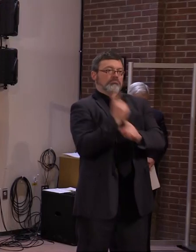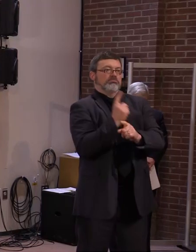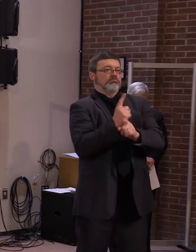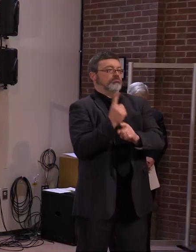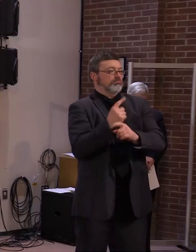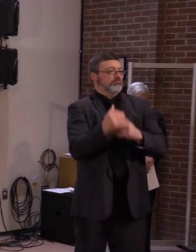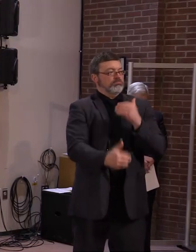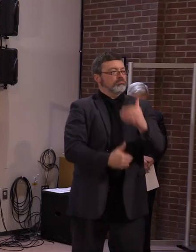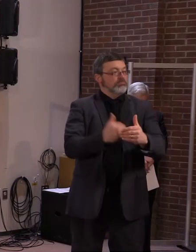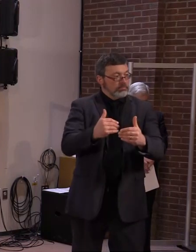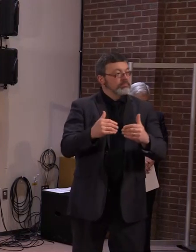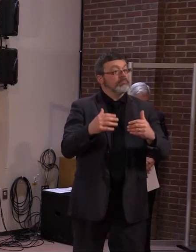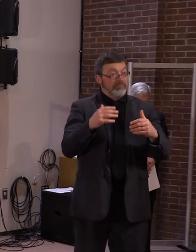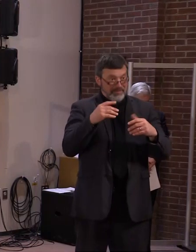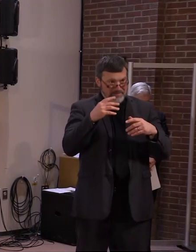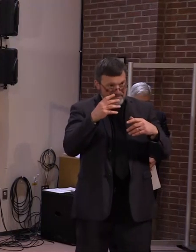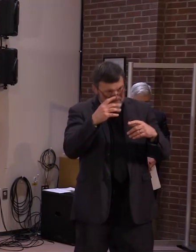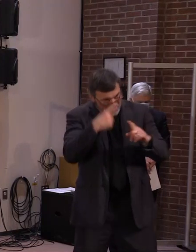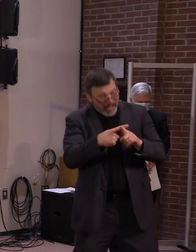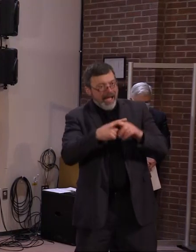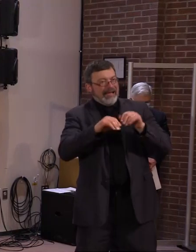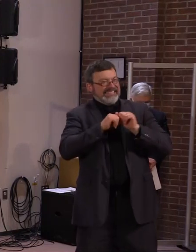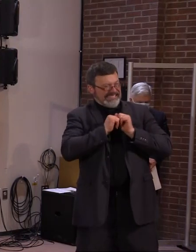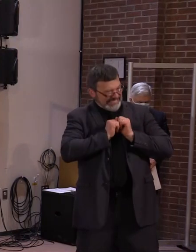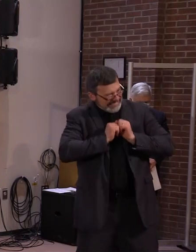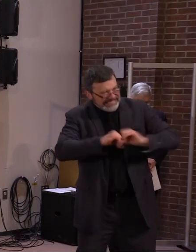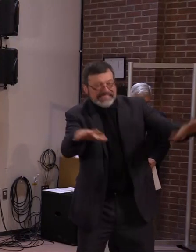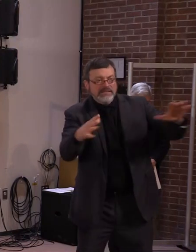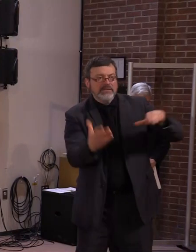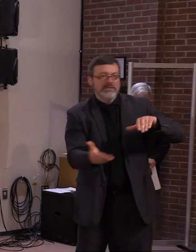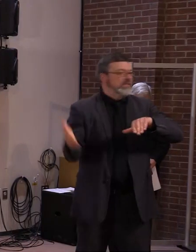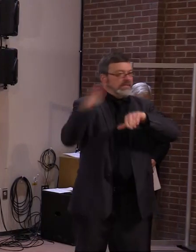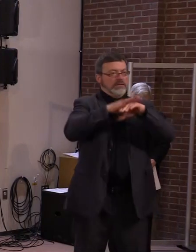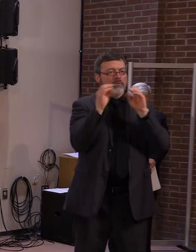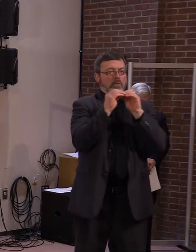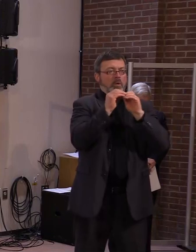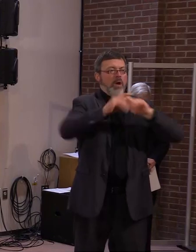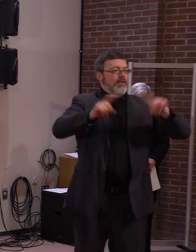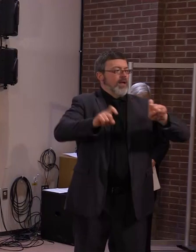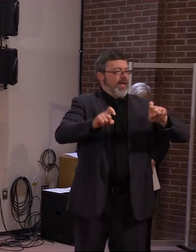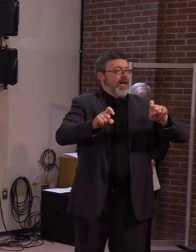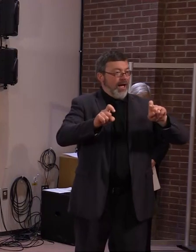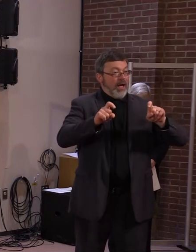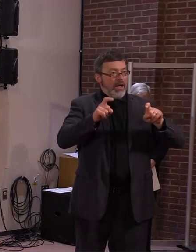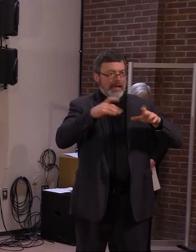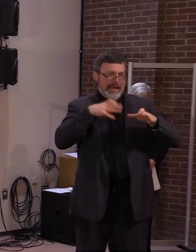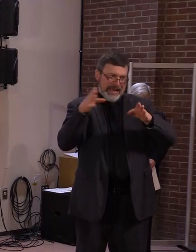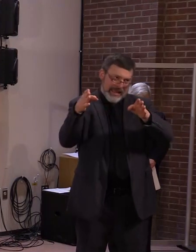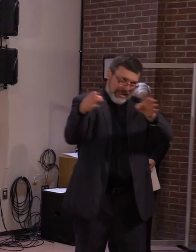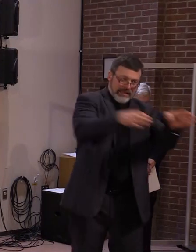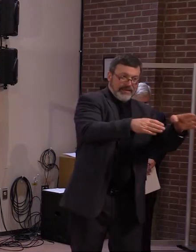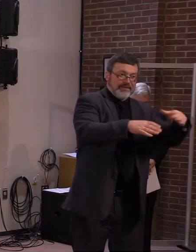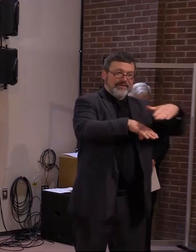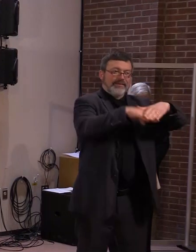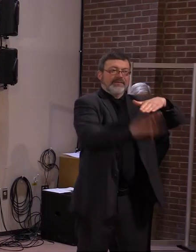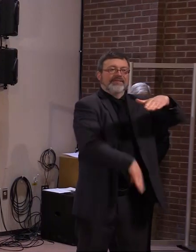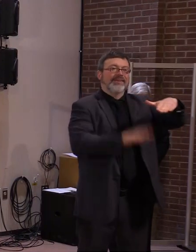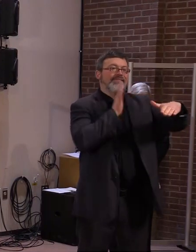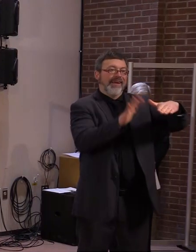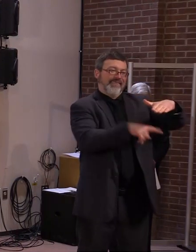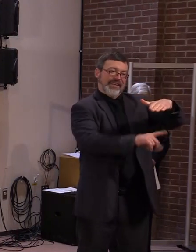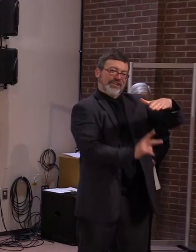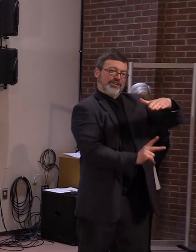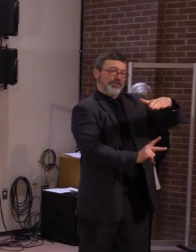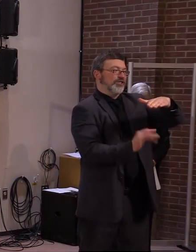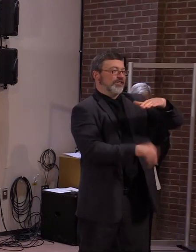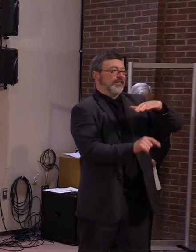pre-K. Like so many of our other logistical challenges, the main concern for us comes down to staffing.